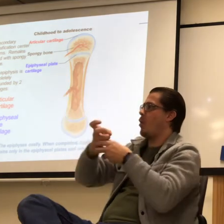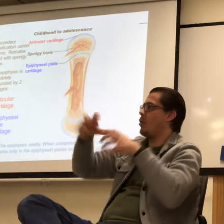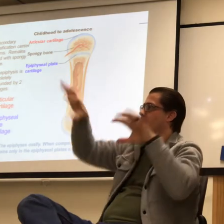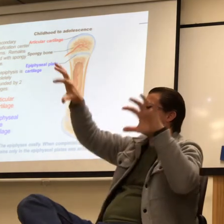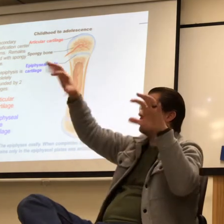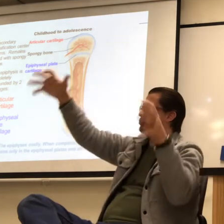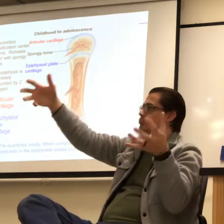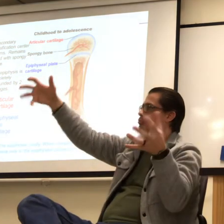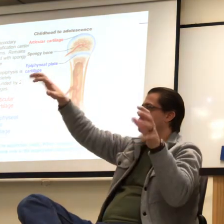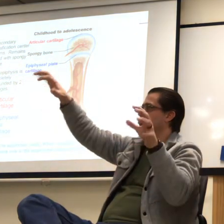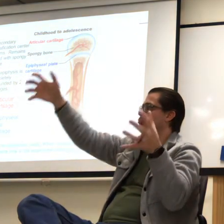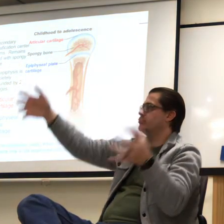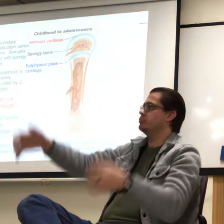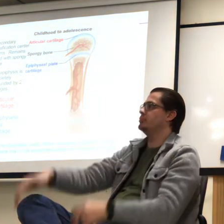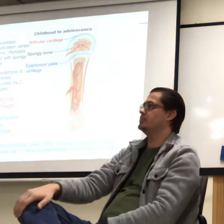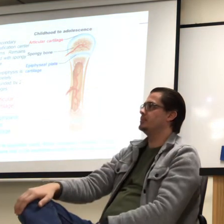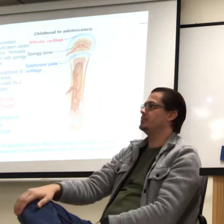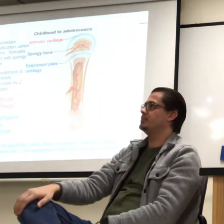So,